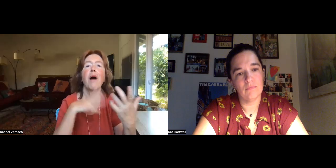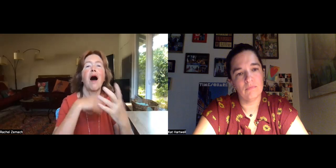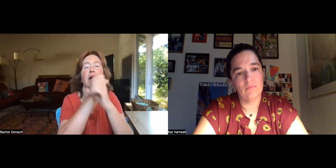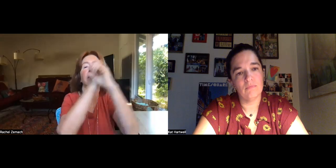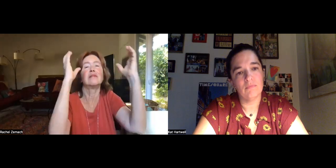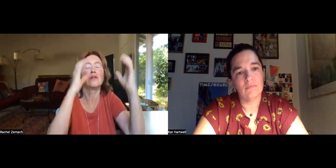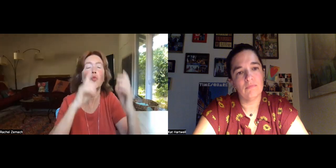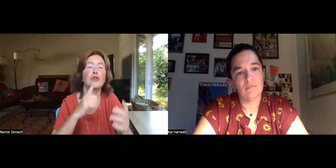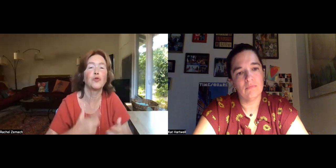my